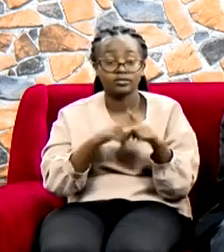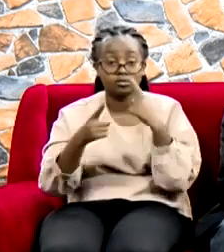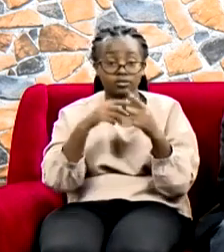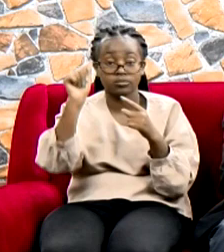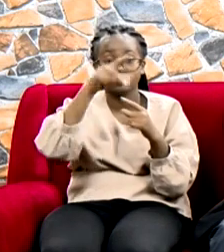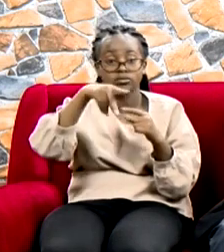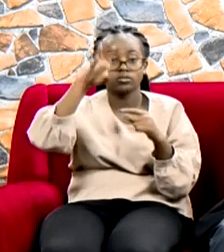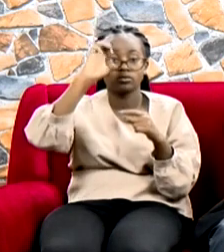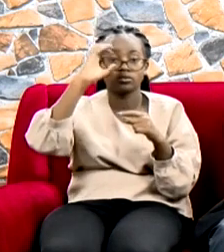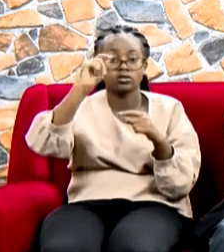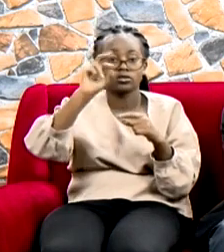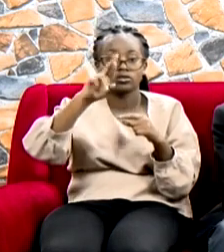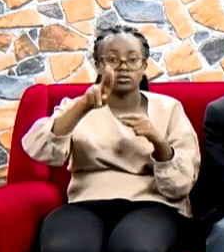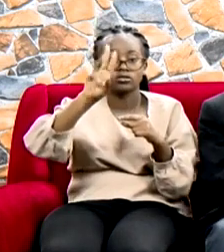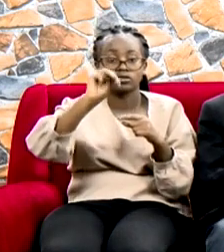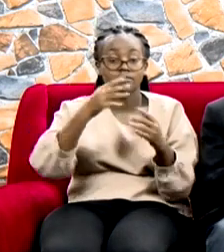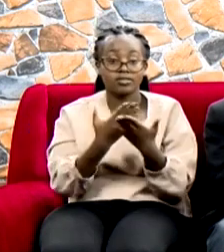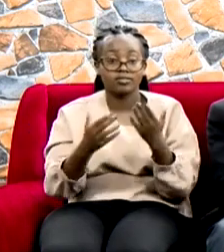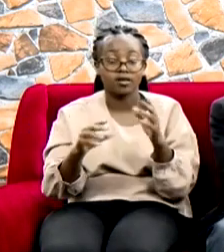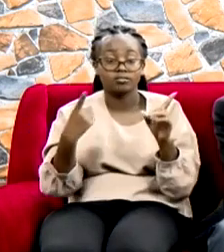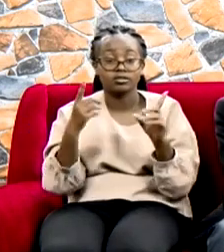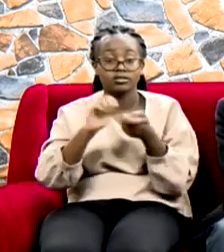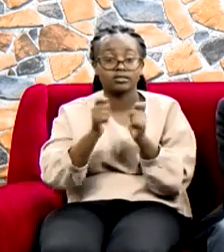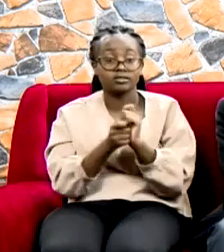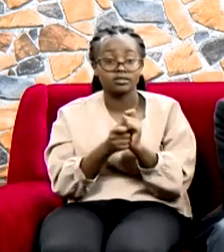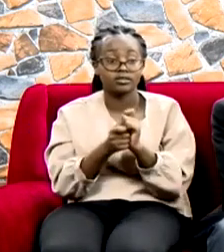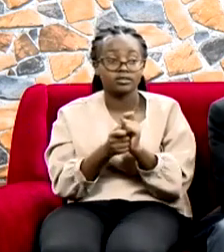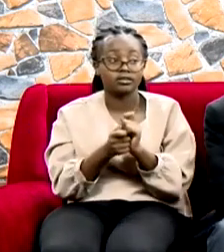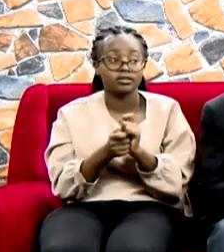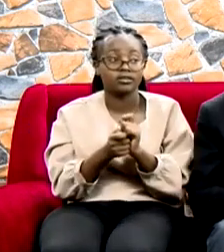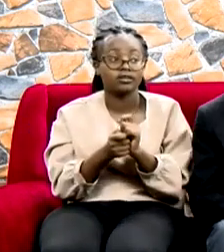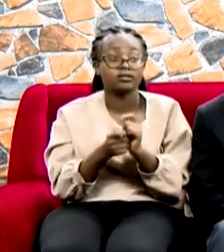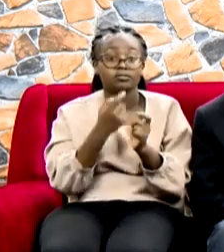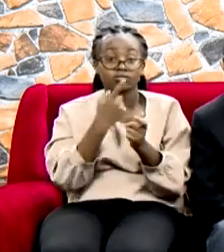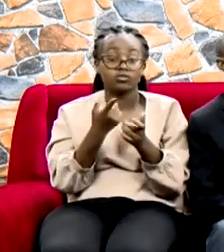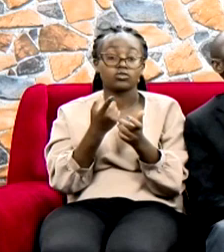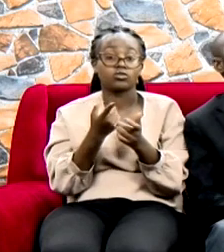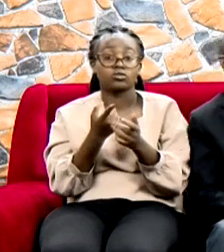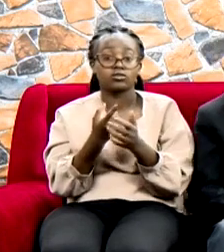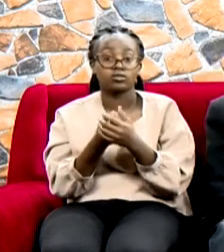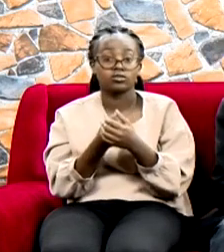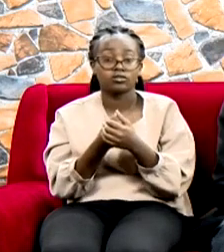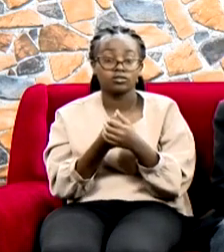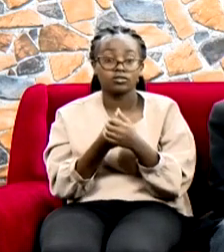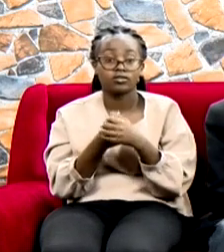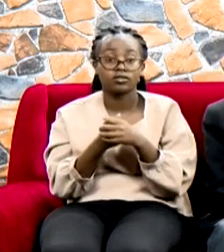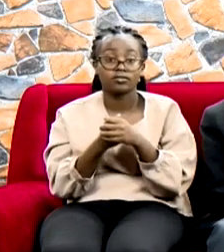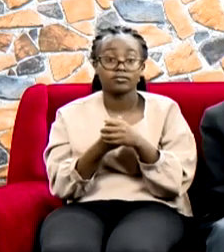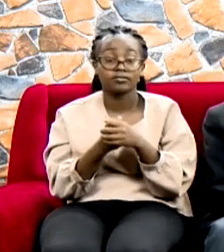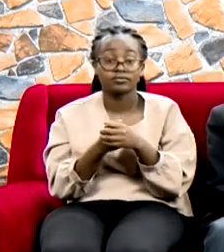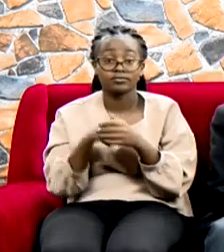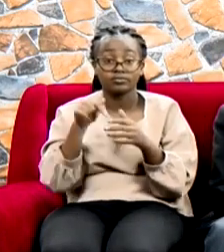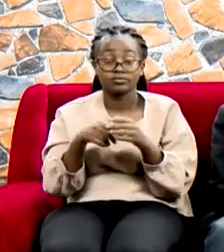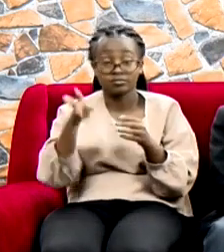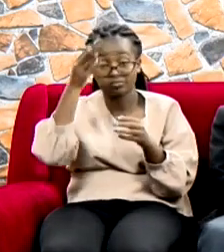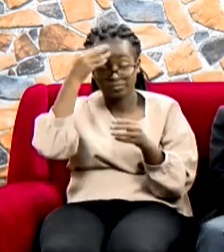spectrum, things have actually changed. That's why I was saying the 5 years. I told you we're going to get schooled today. Today we're getting